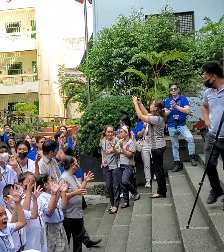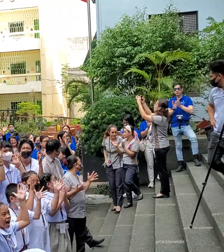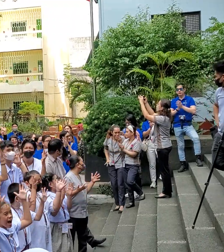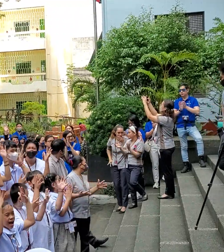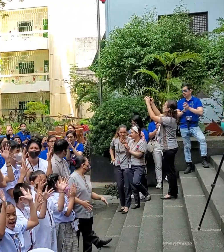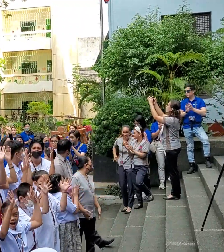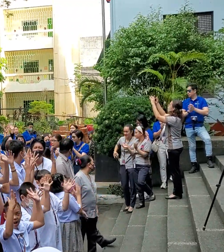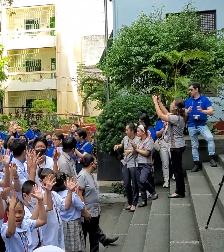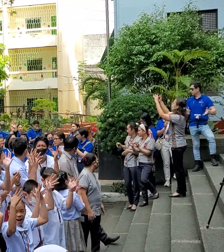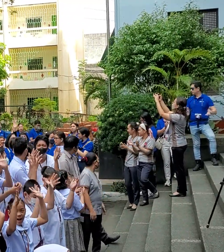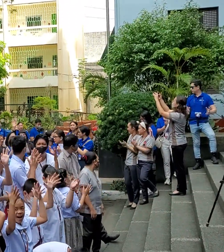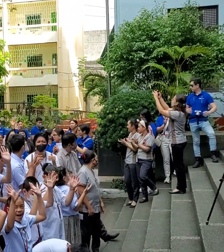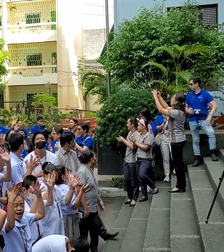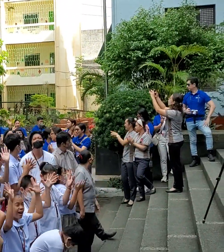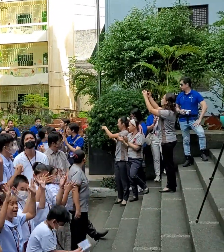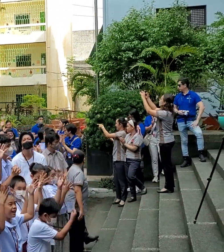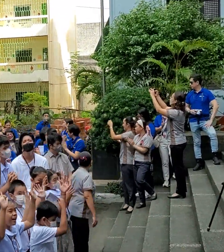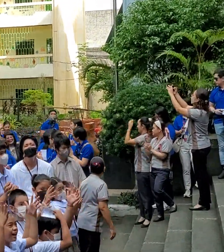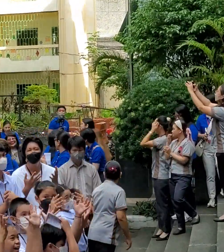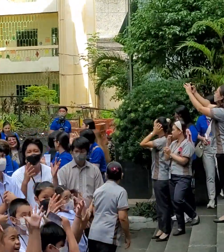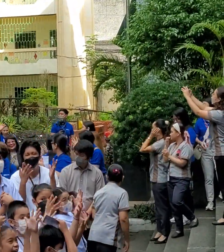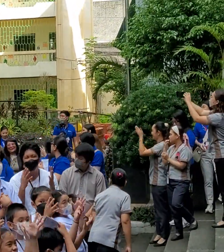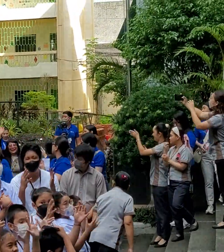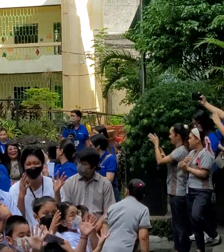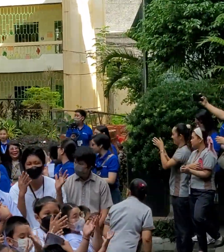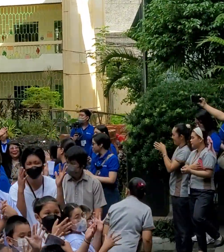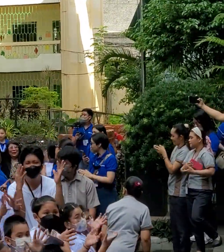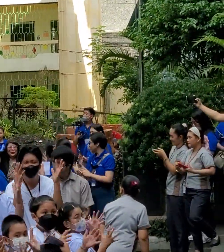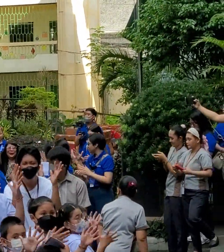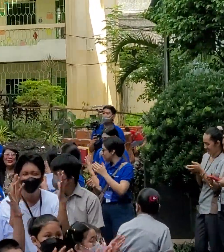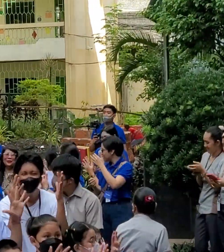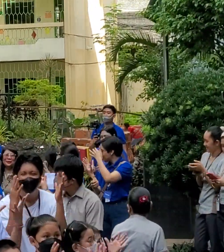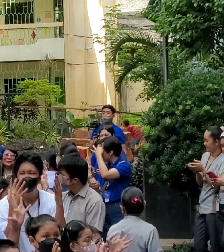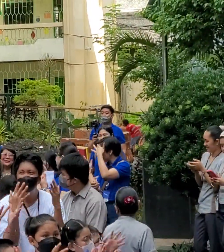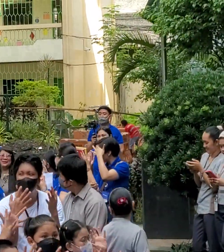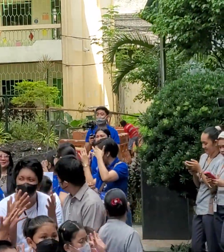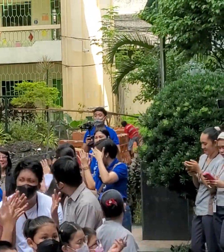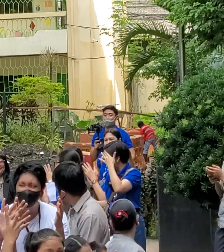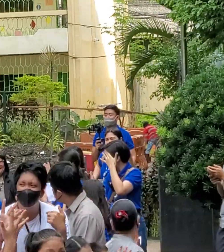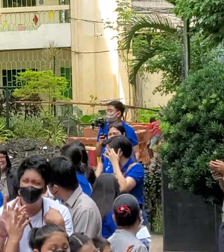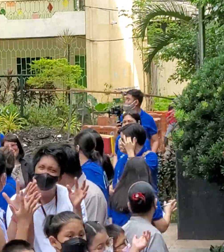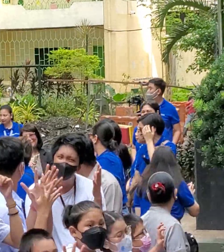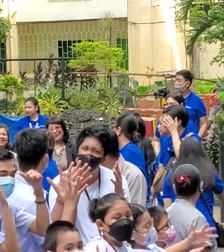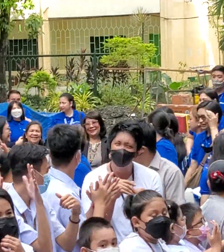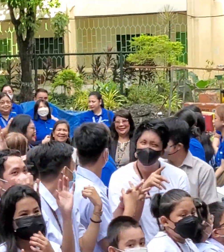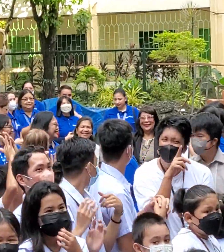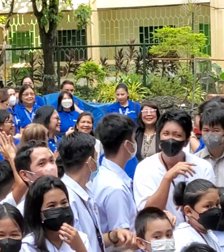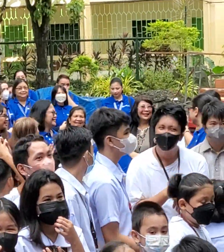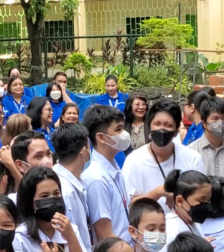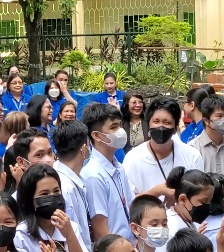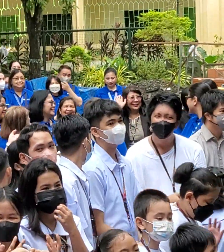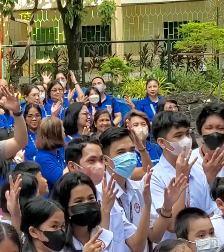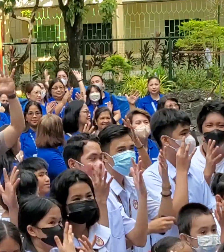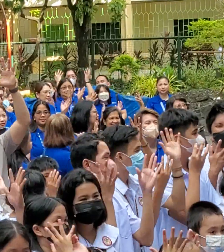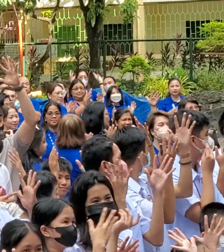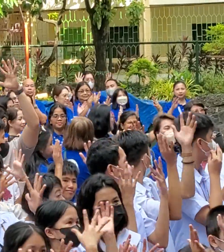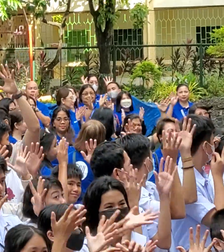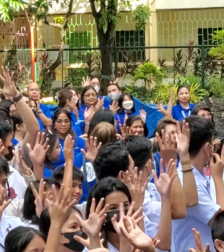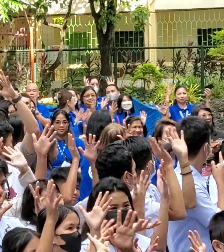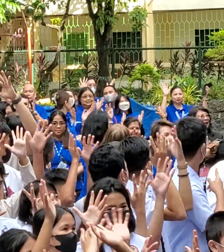siya. Ngayon, naka-black na coat. Ayan. Next po, our very dynamic Philippine School